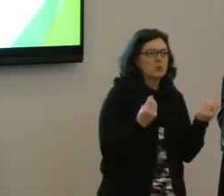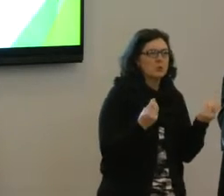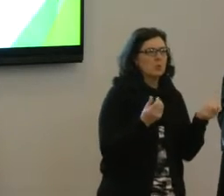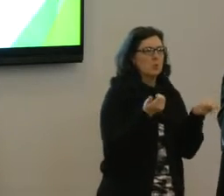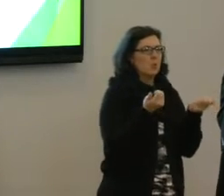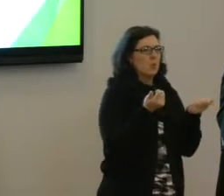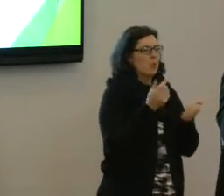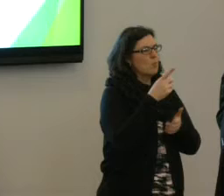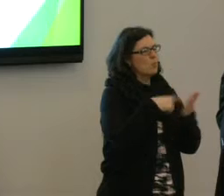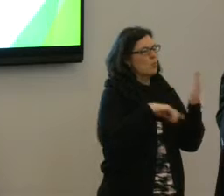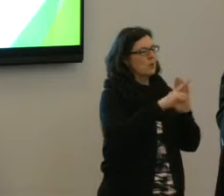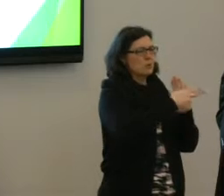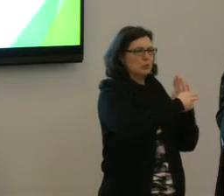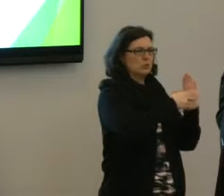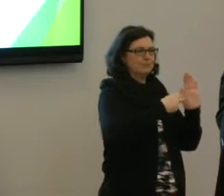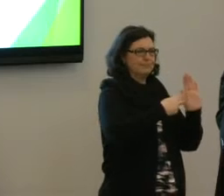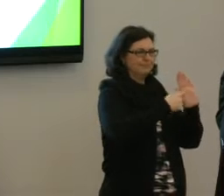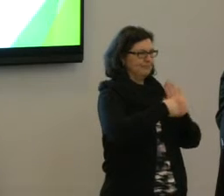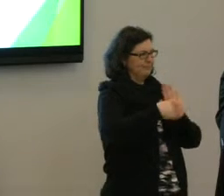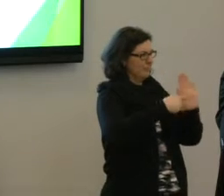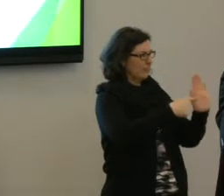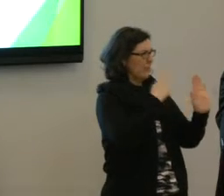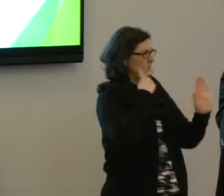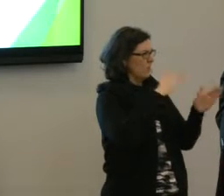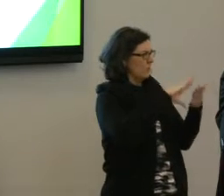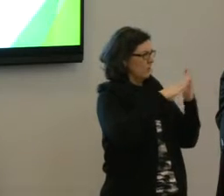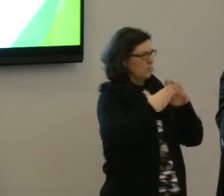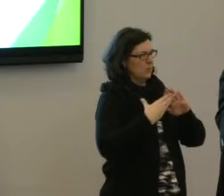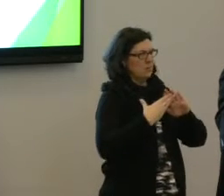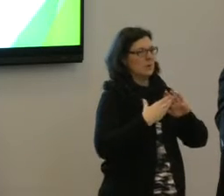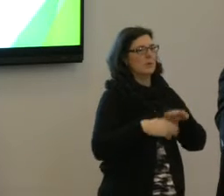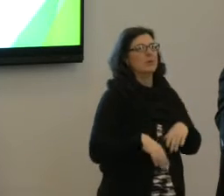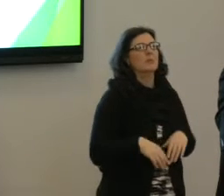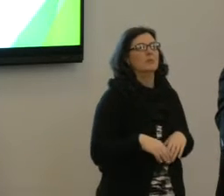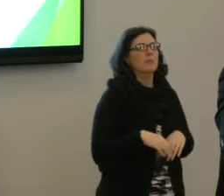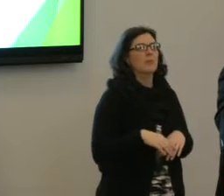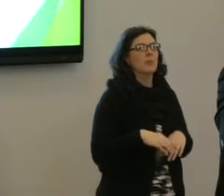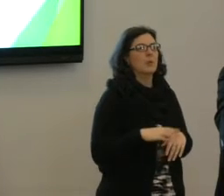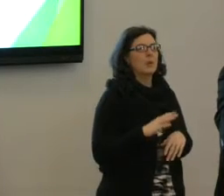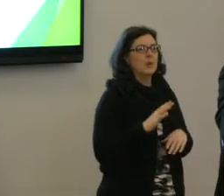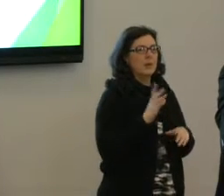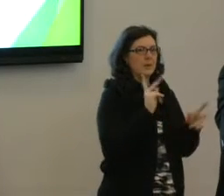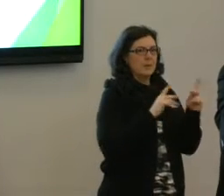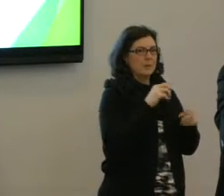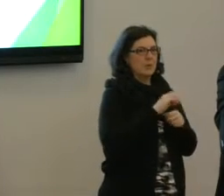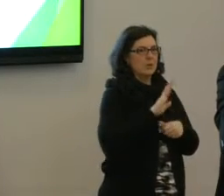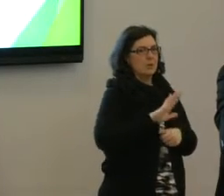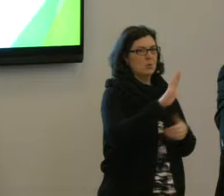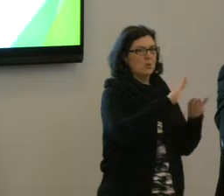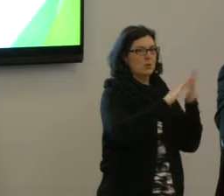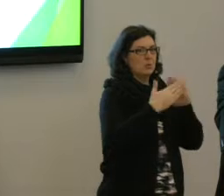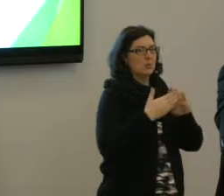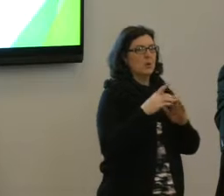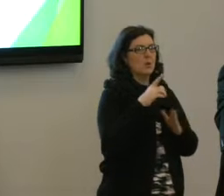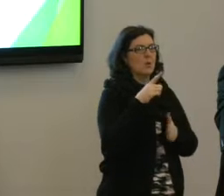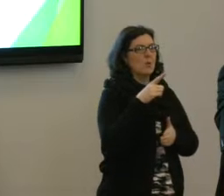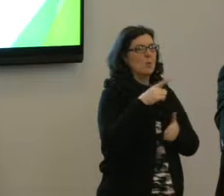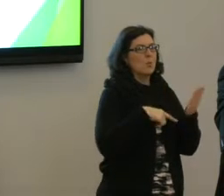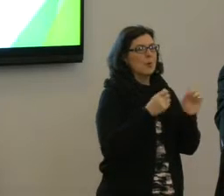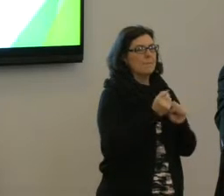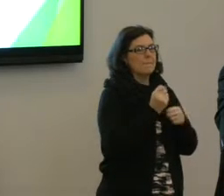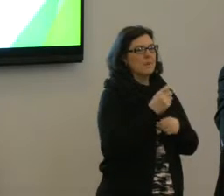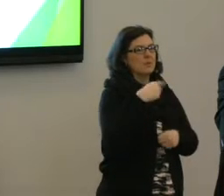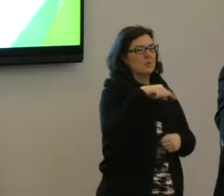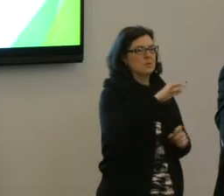yourself in the ways we talk about this now to the community and the people in your community? What makes you special? What makes